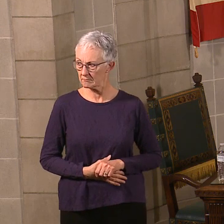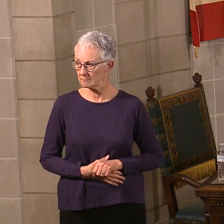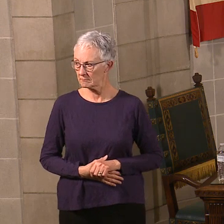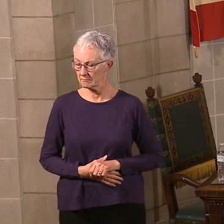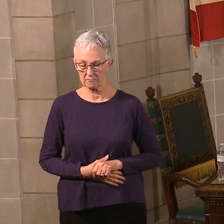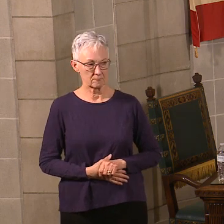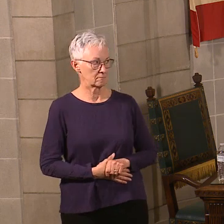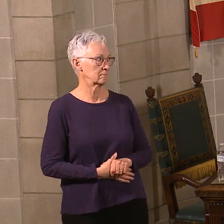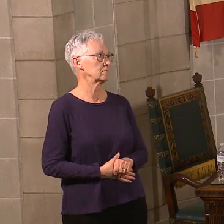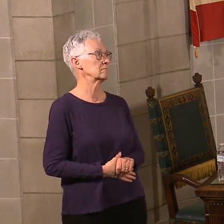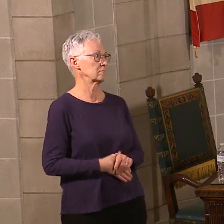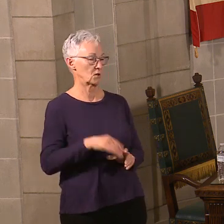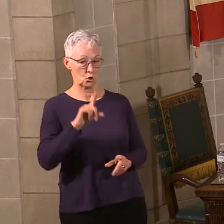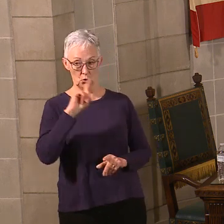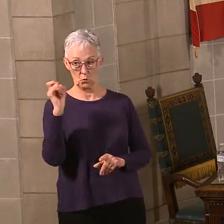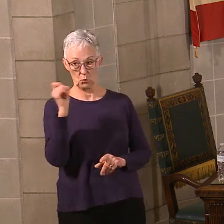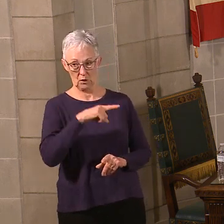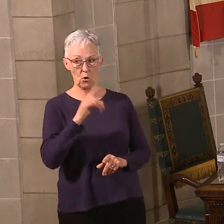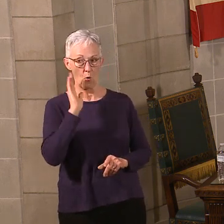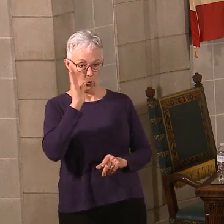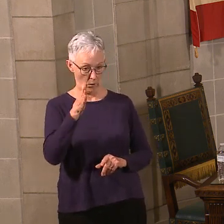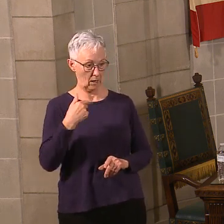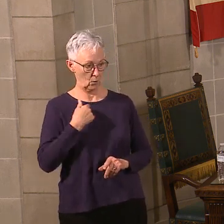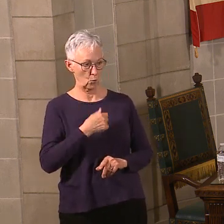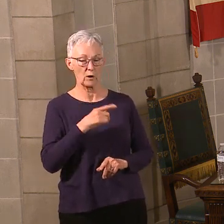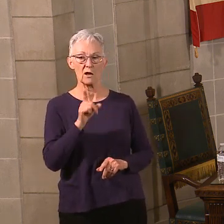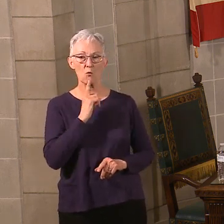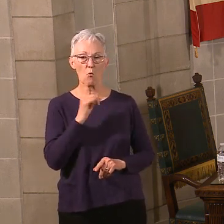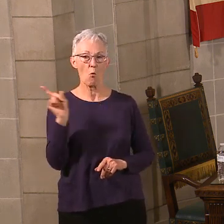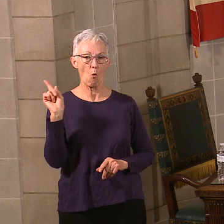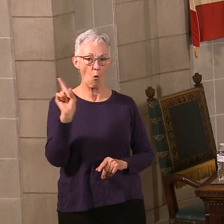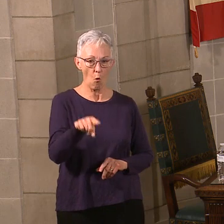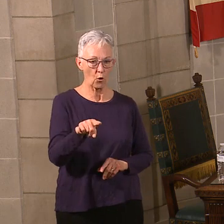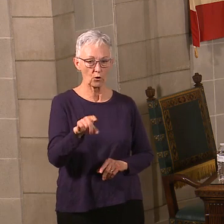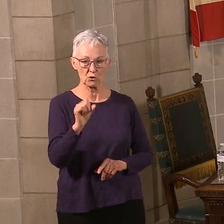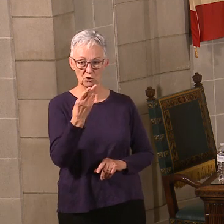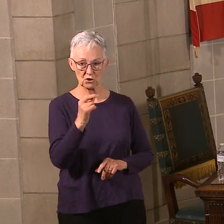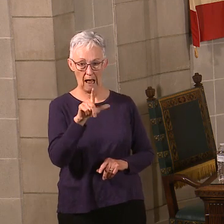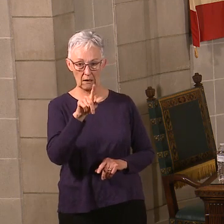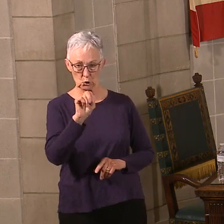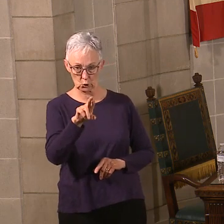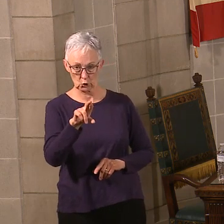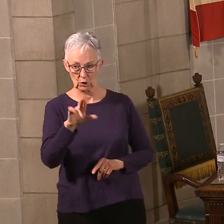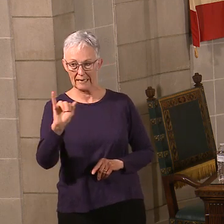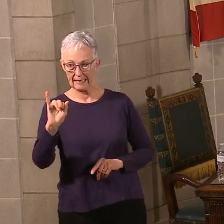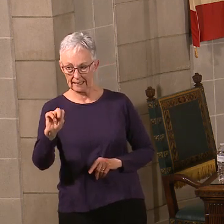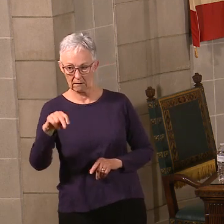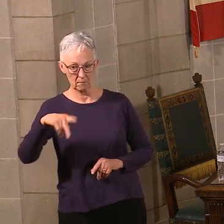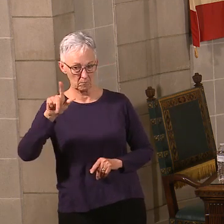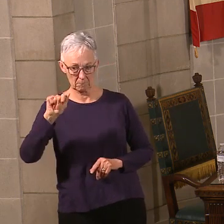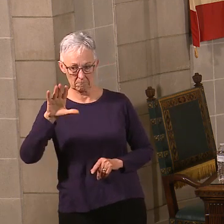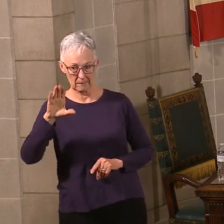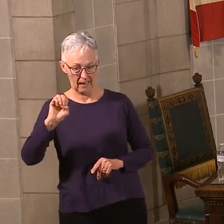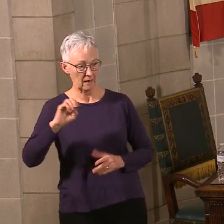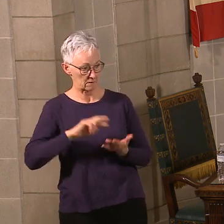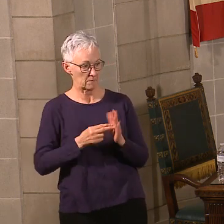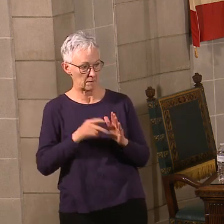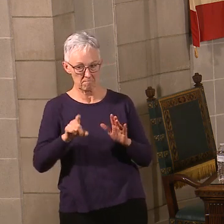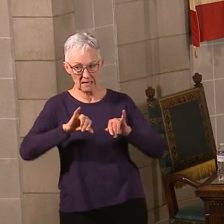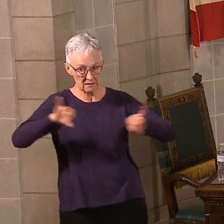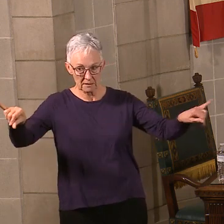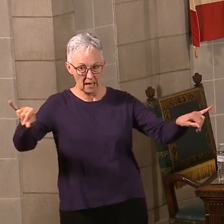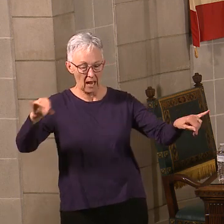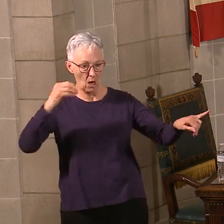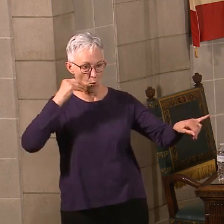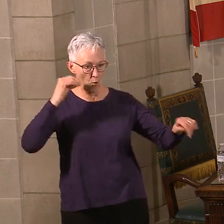include? So the question was, is a shelter-in-place order coming and what exceptions would that include? Again, we've kind of covered this already with regard to our